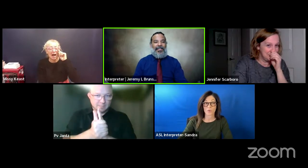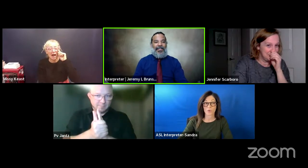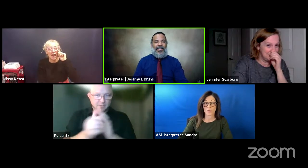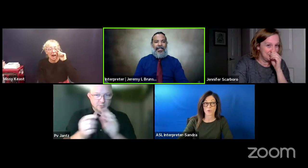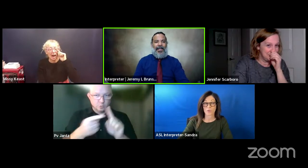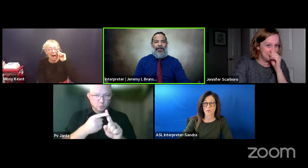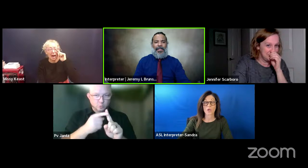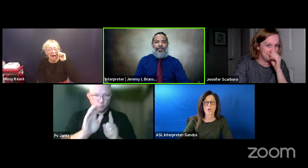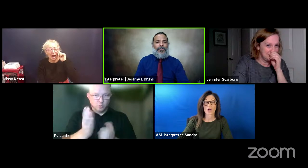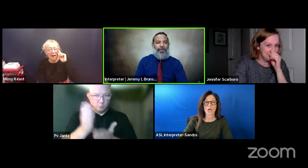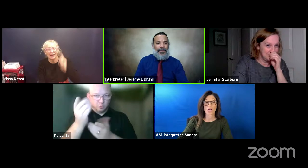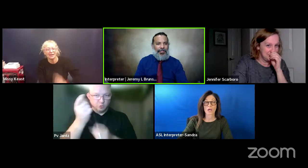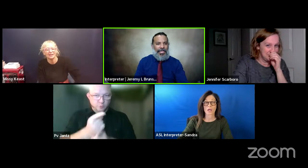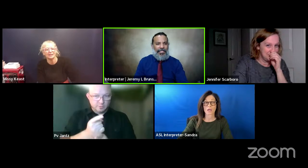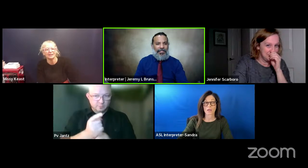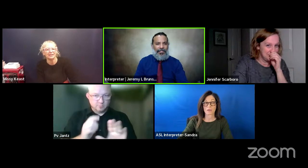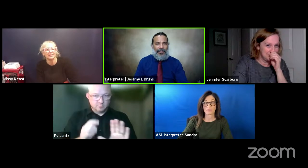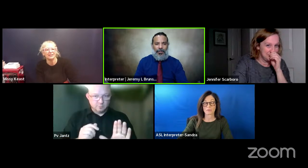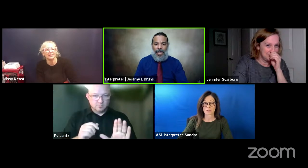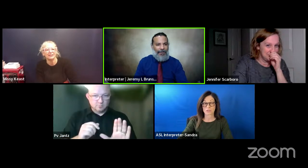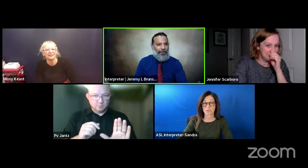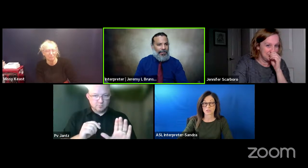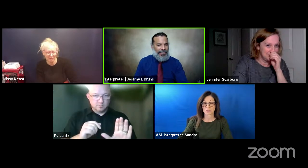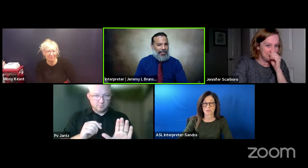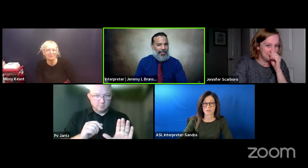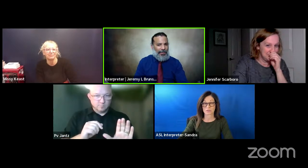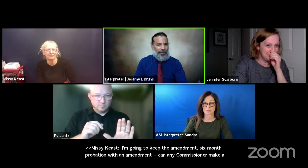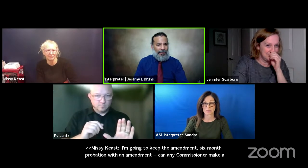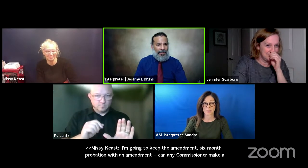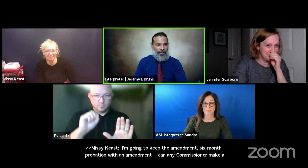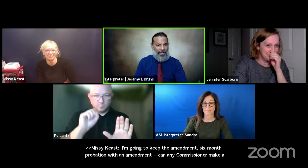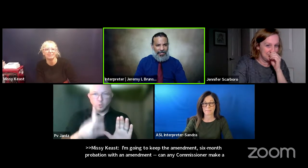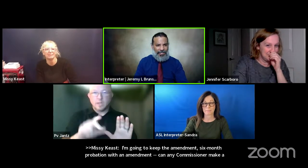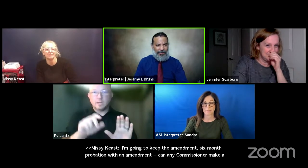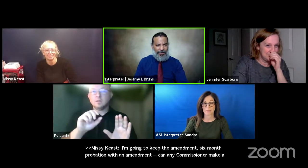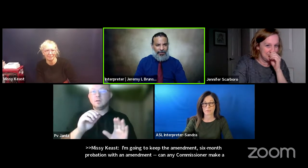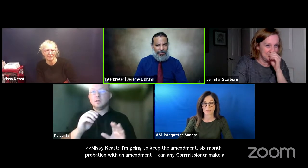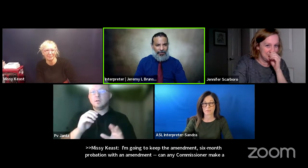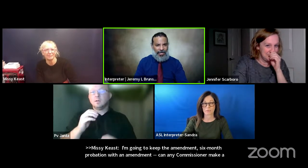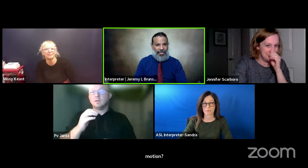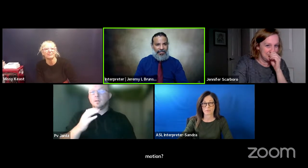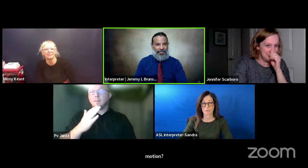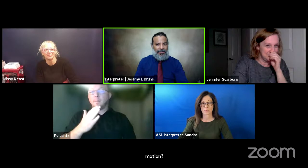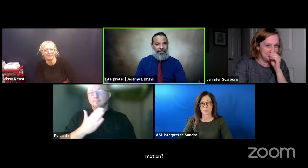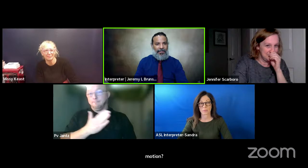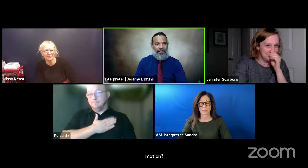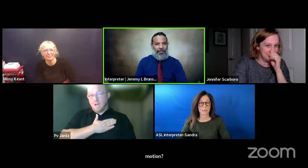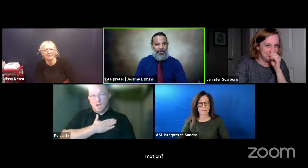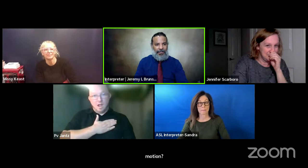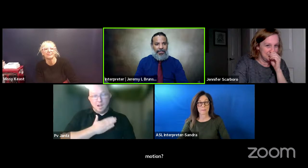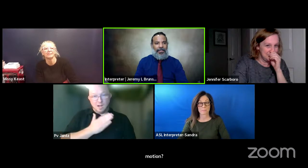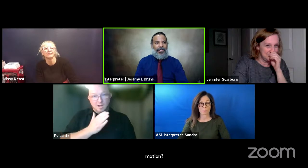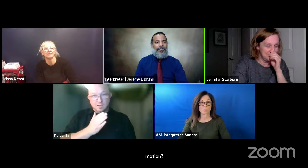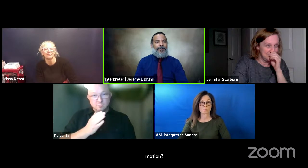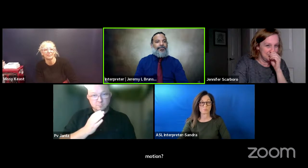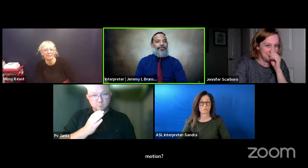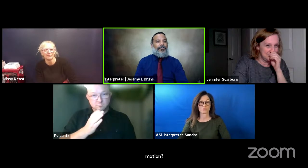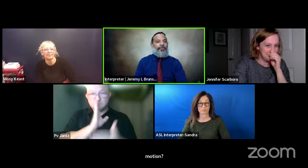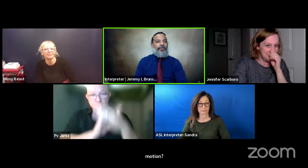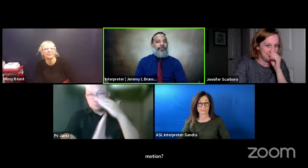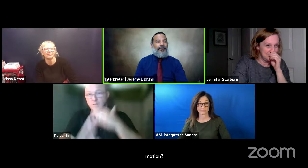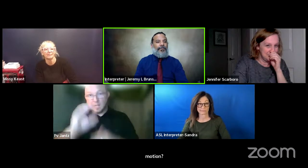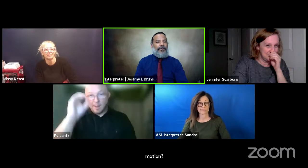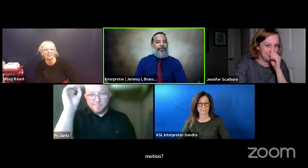Okay. Okay, so Commissioner Jantz, so you don't have a specific amendment for the motion, right?